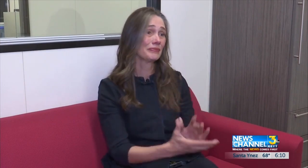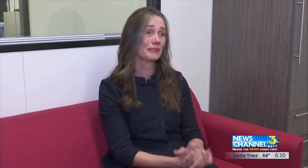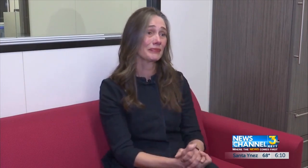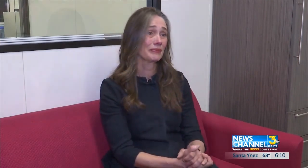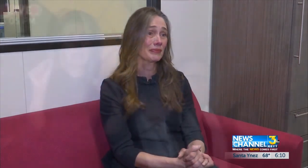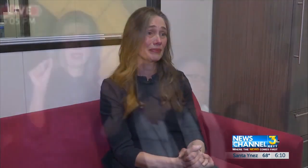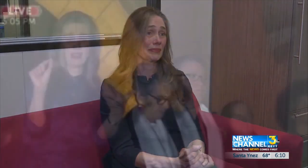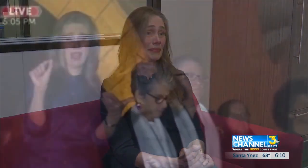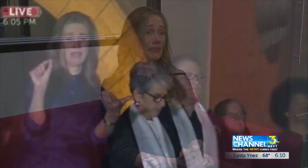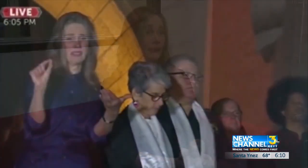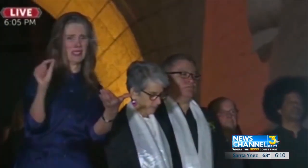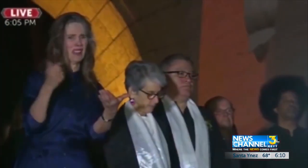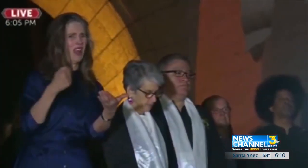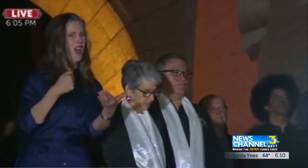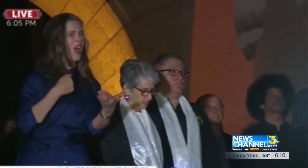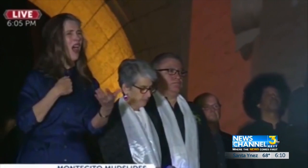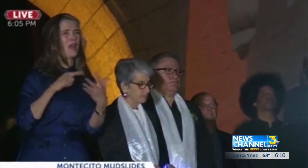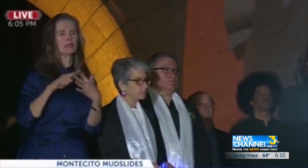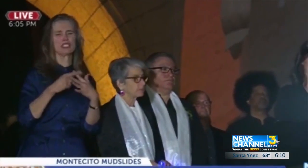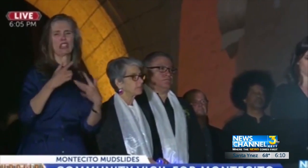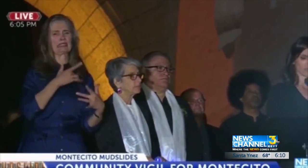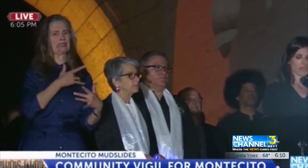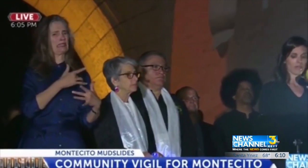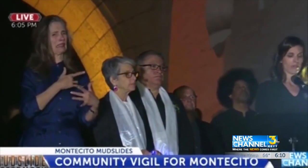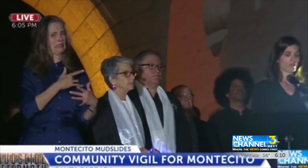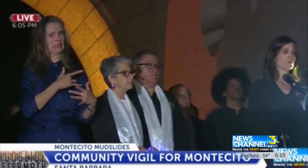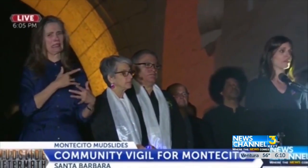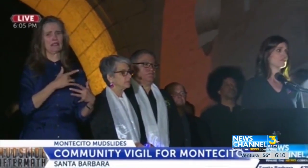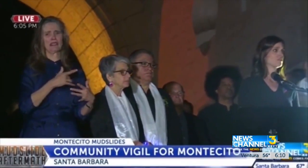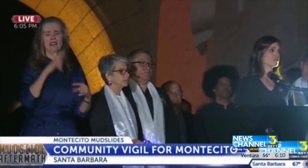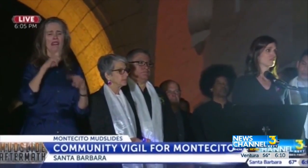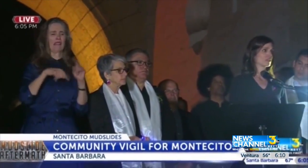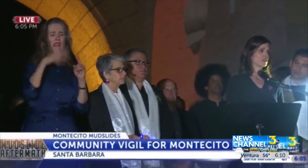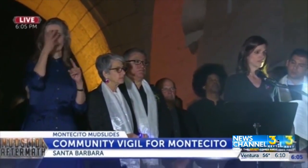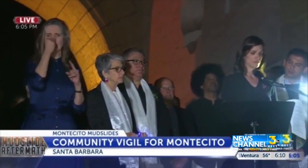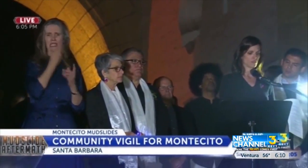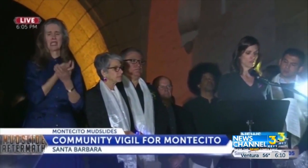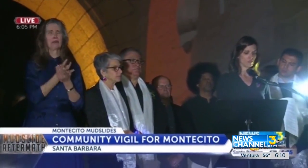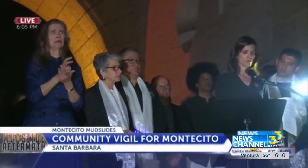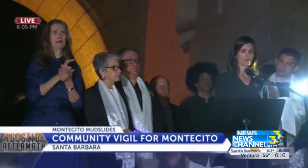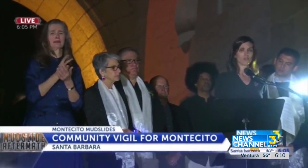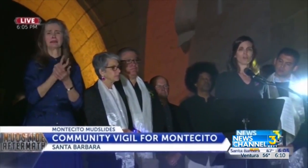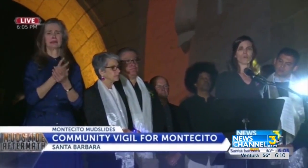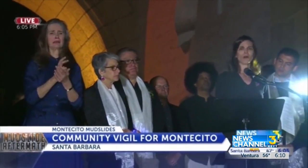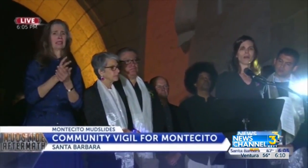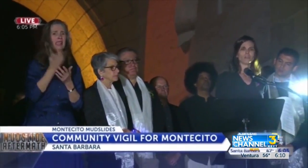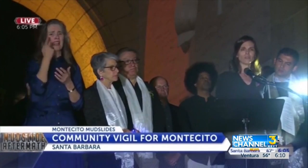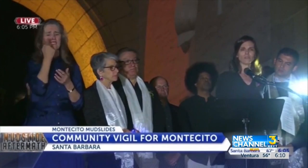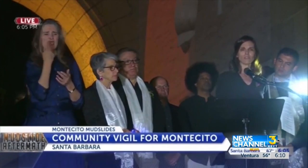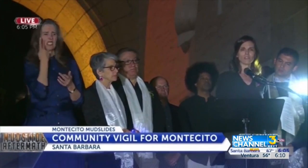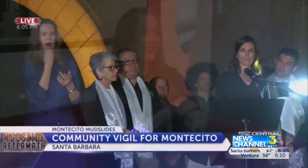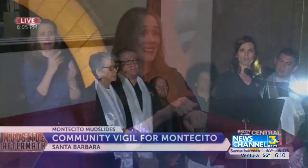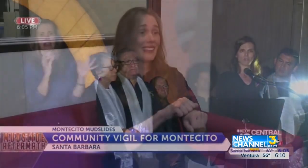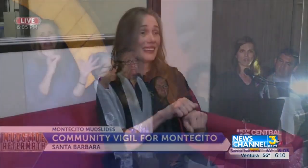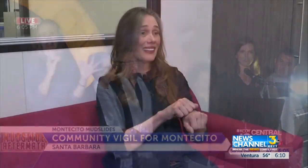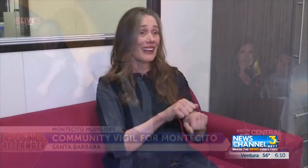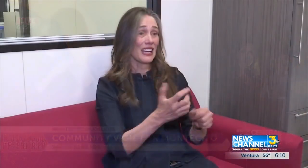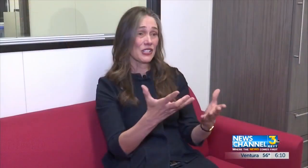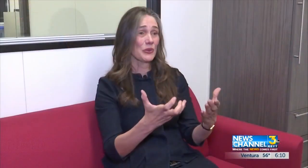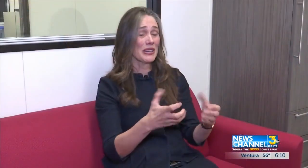Katie volunteered the night of the candlelight vigil for the men, women, and children killed or lost in the storm. I just wanted